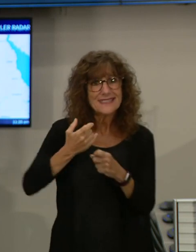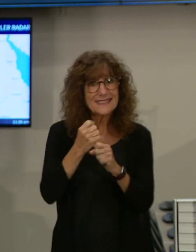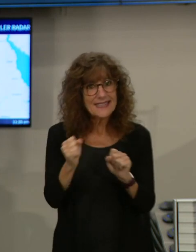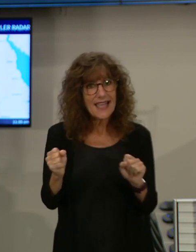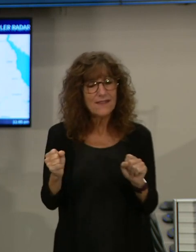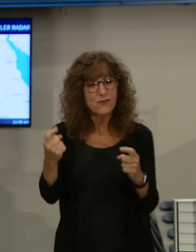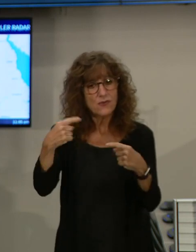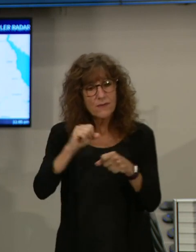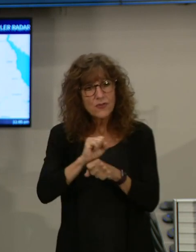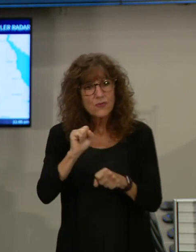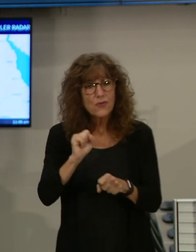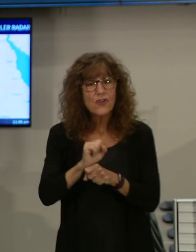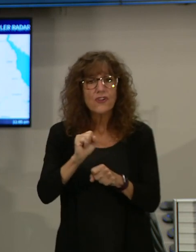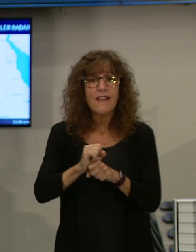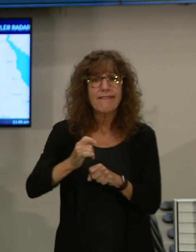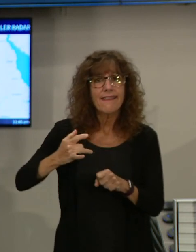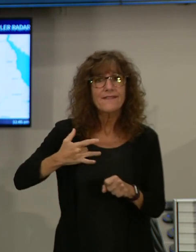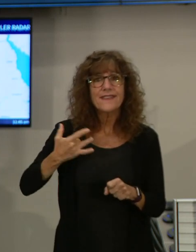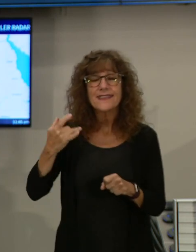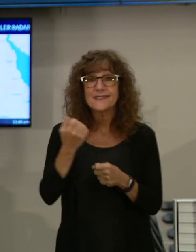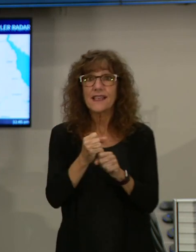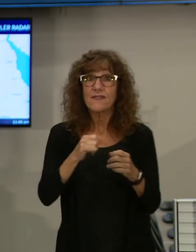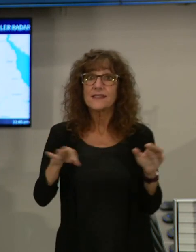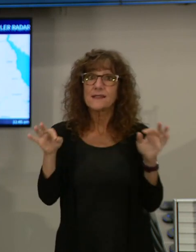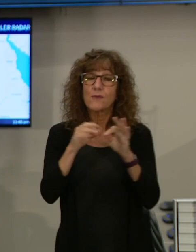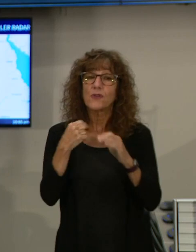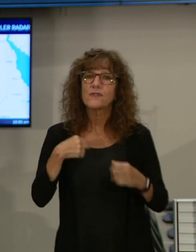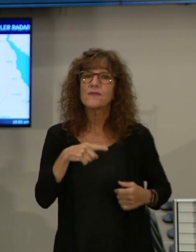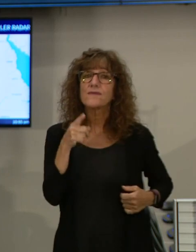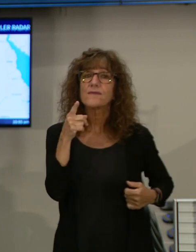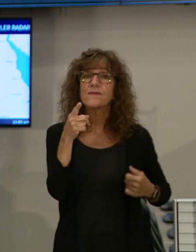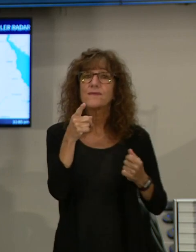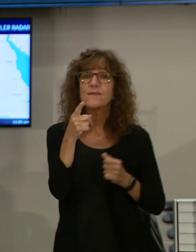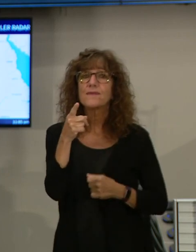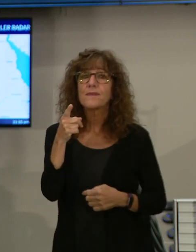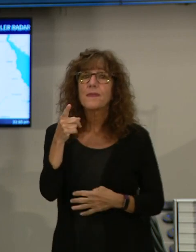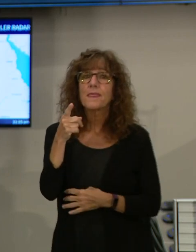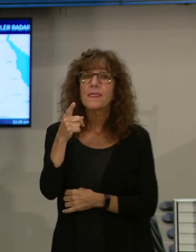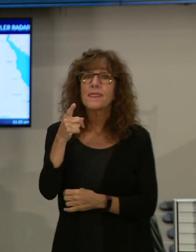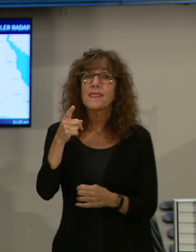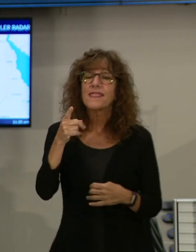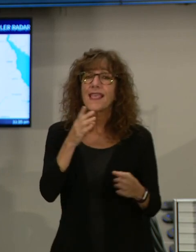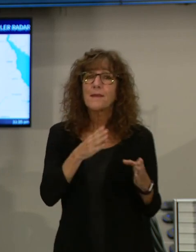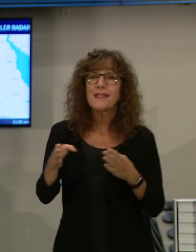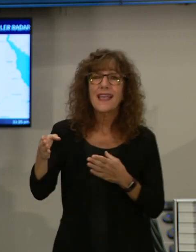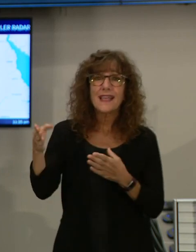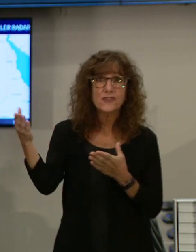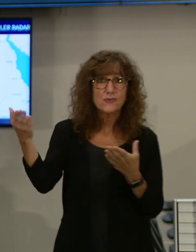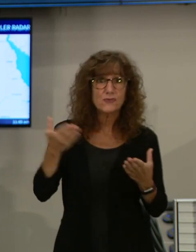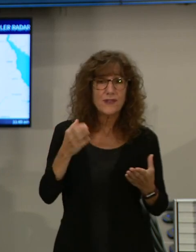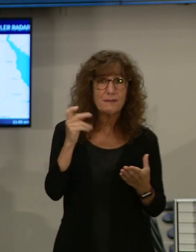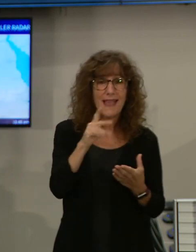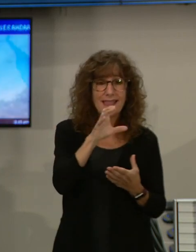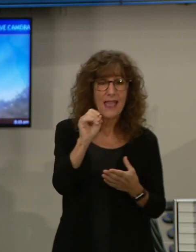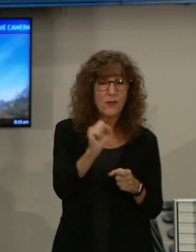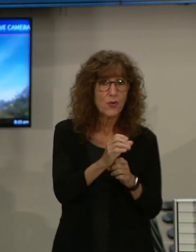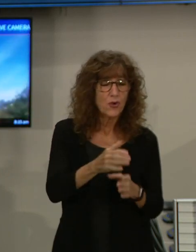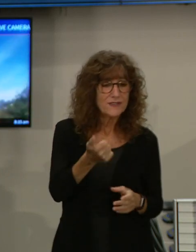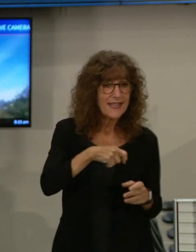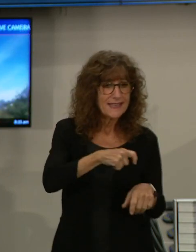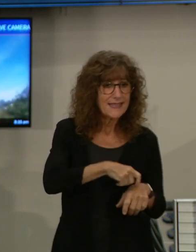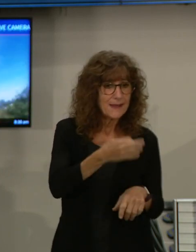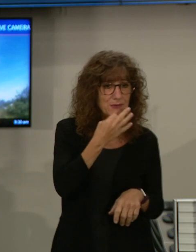come to work. They have to feel safe, and that's important to us. Is there a plan to bring back county workers anytime soon? No, there